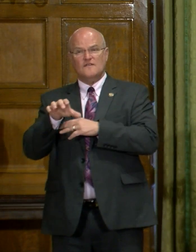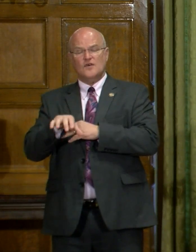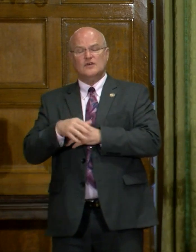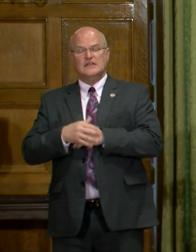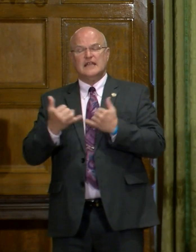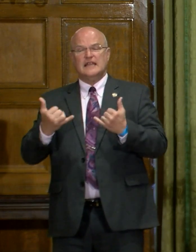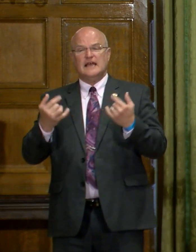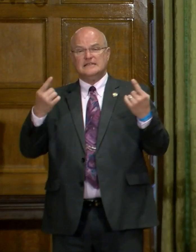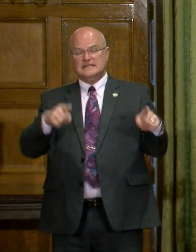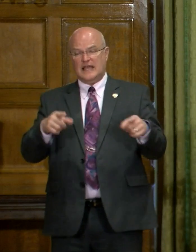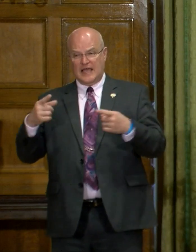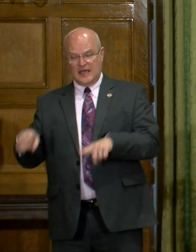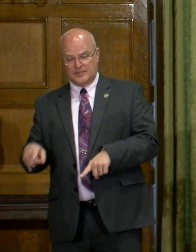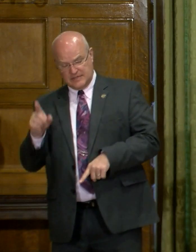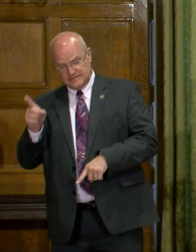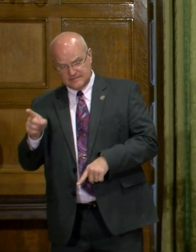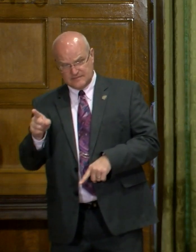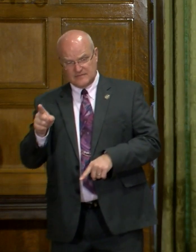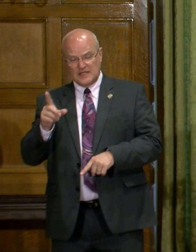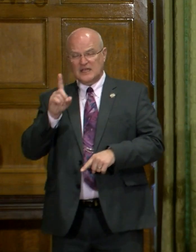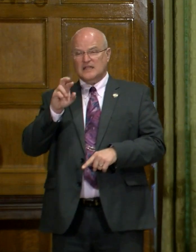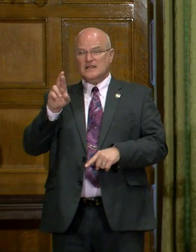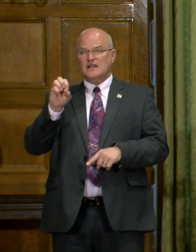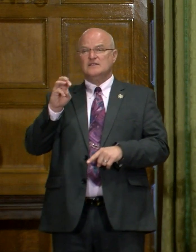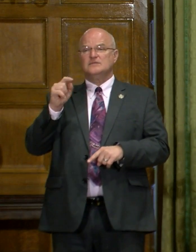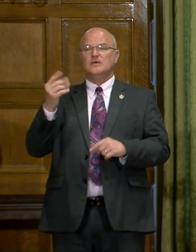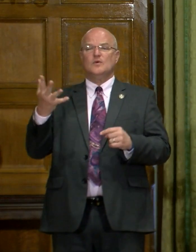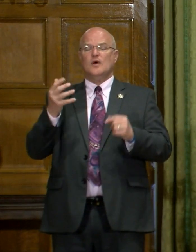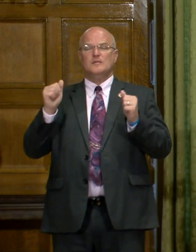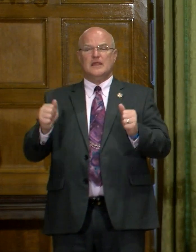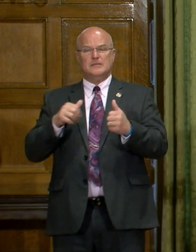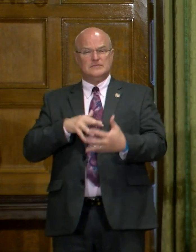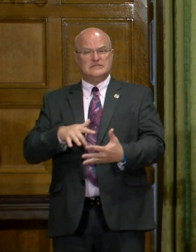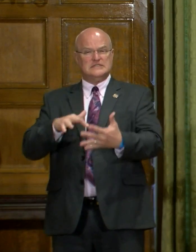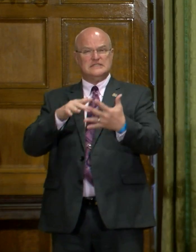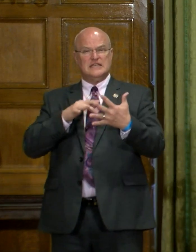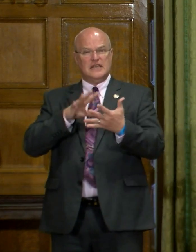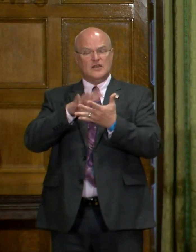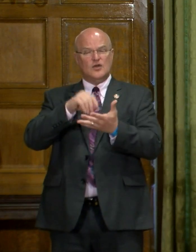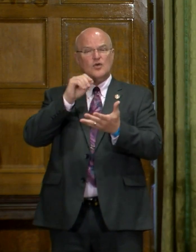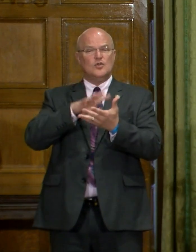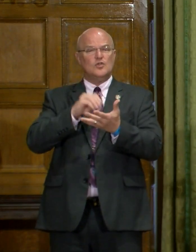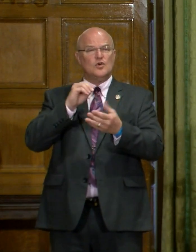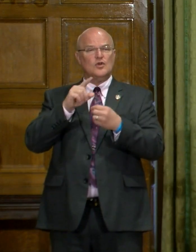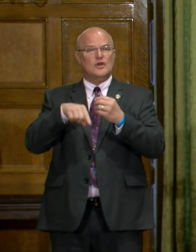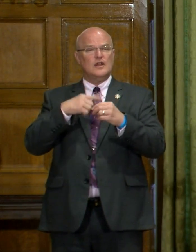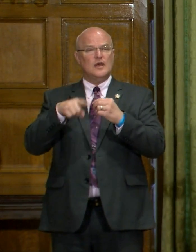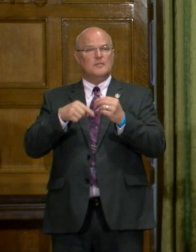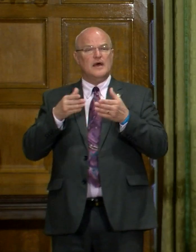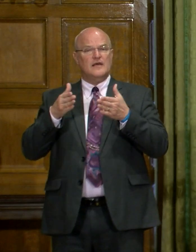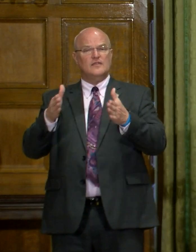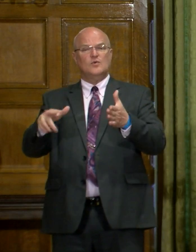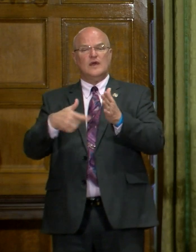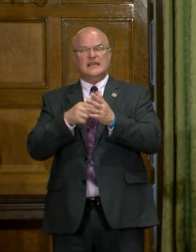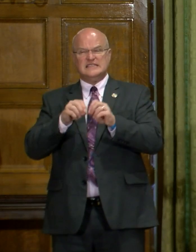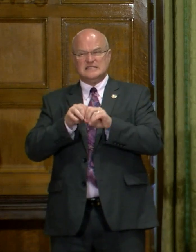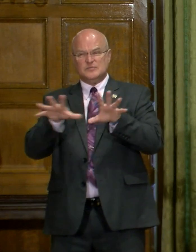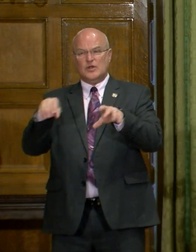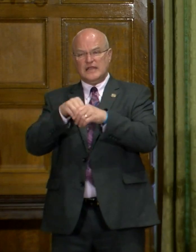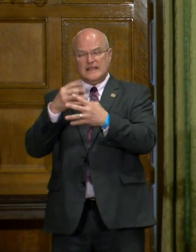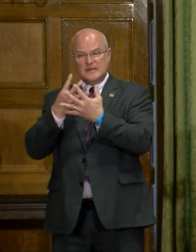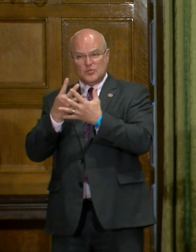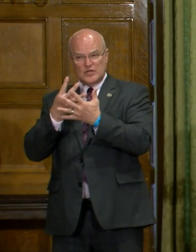Now that it's actually happened, Dr. Smith, what have you been able to study or learn about the way it's spread